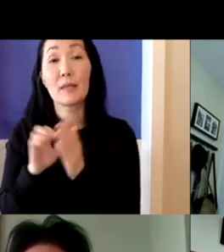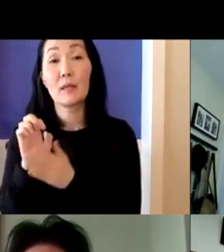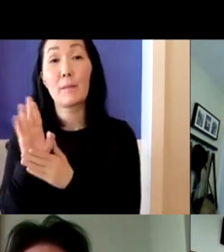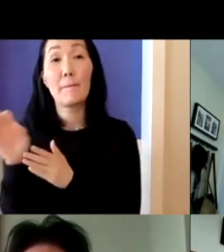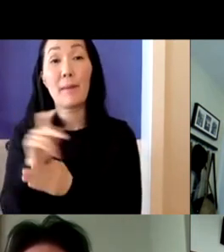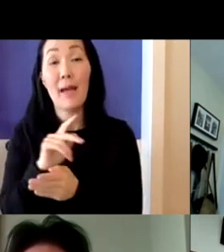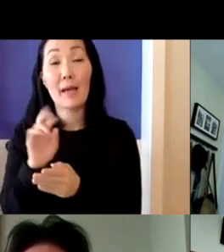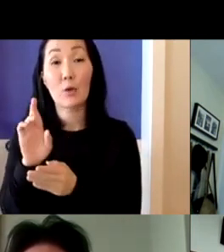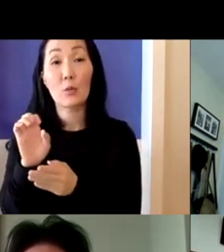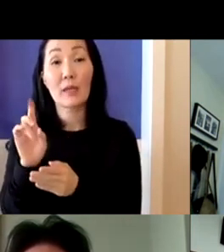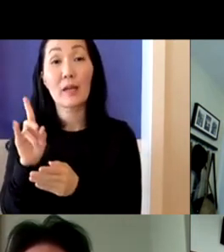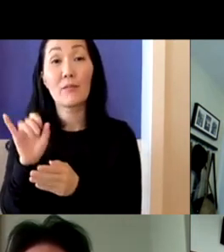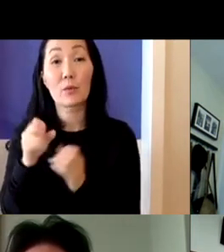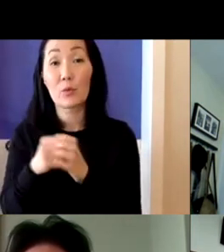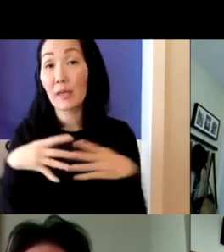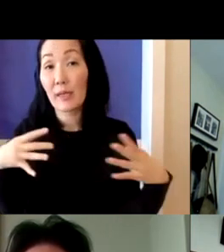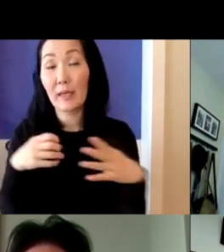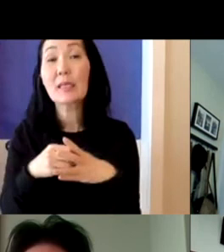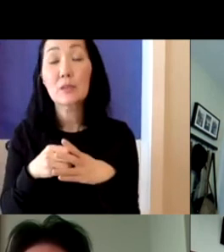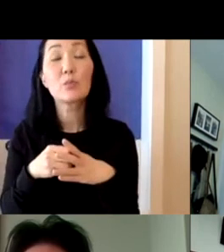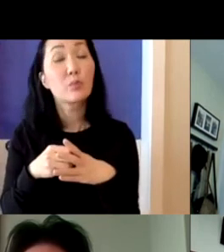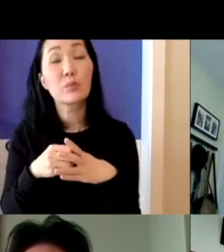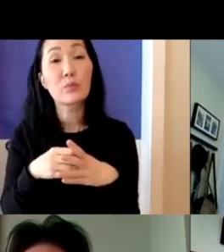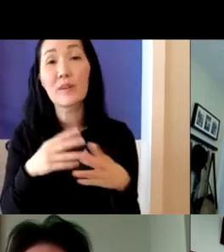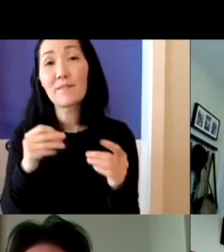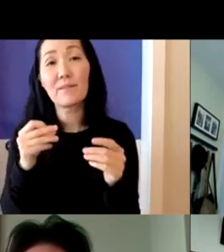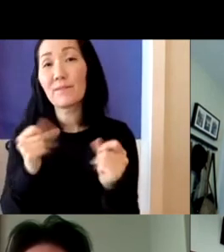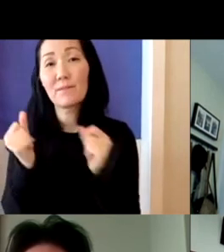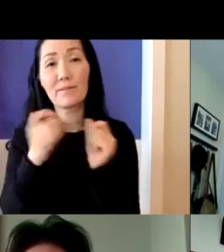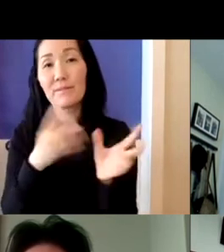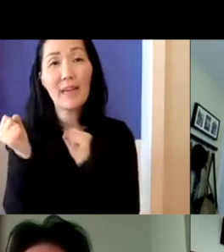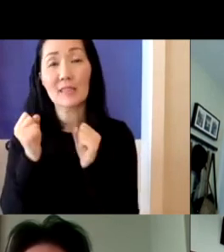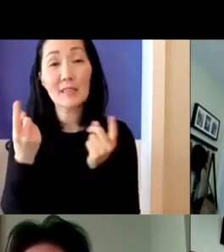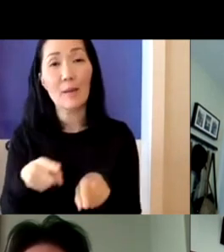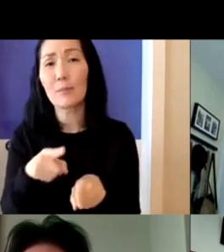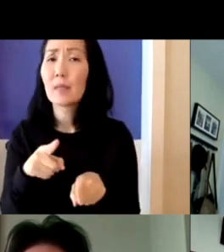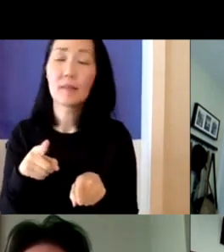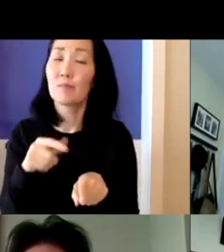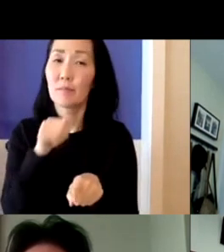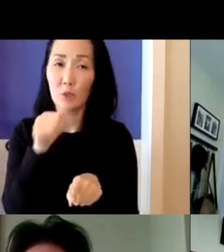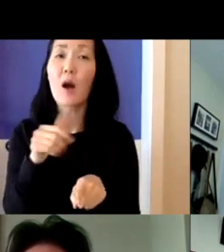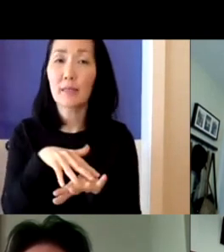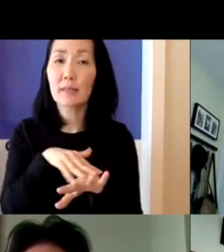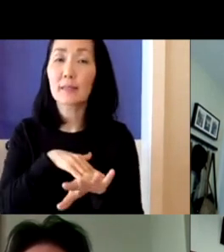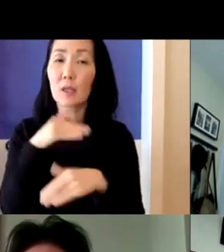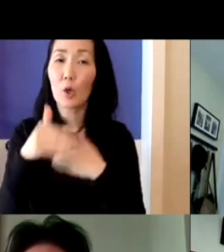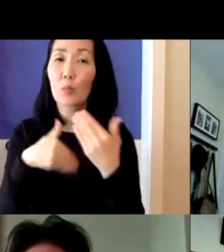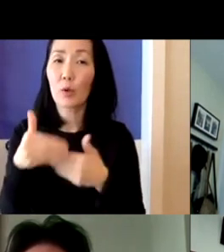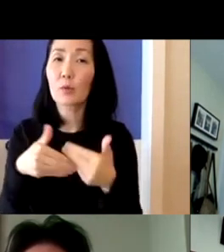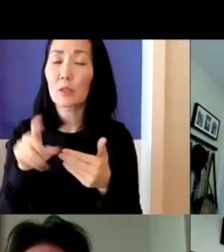We're not naive to think that it's going to happen overnight. And I think we just, as I said in my comments, we're all going to need to work